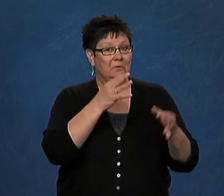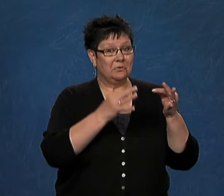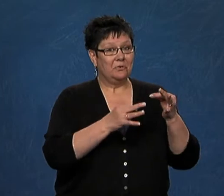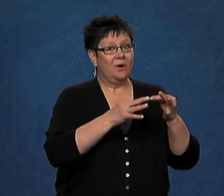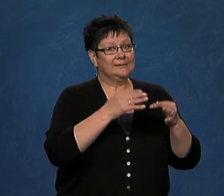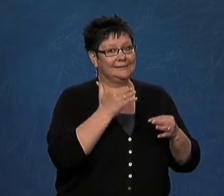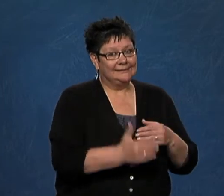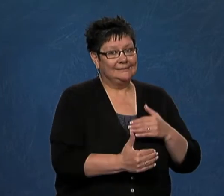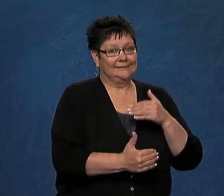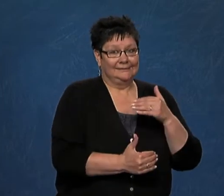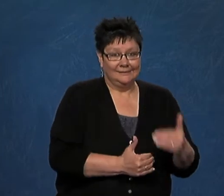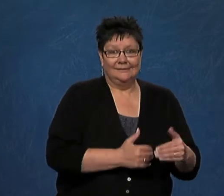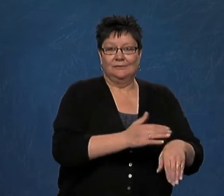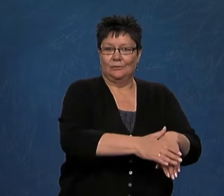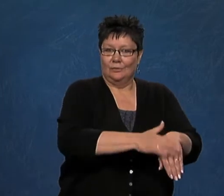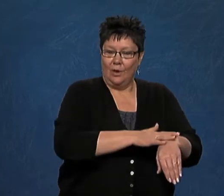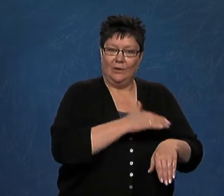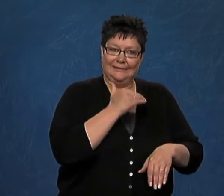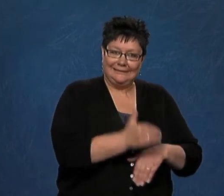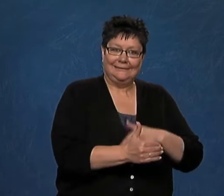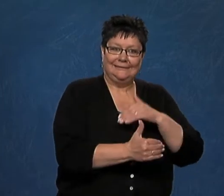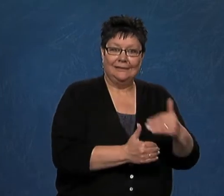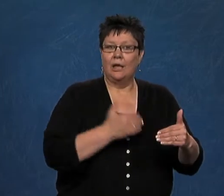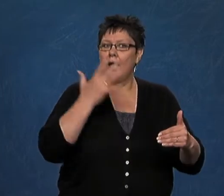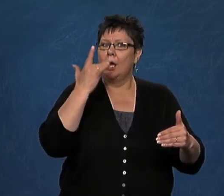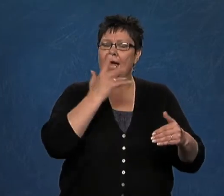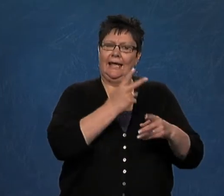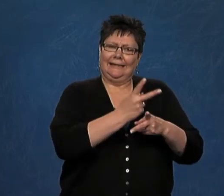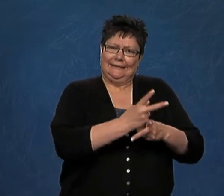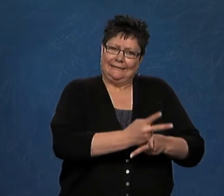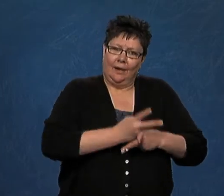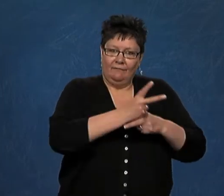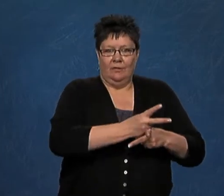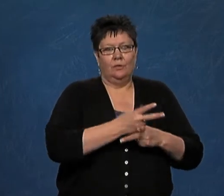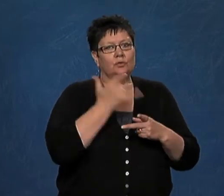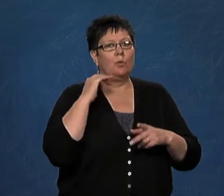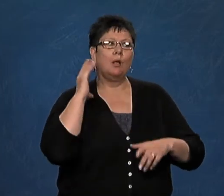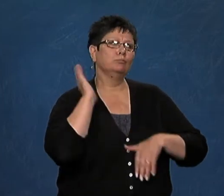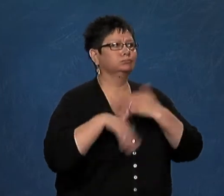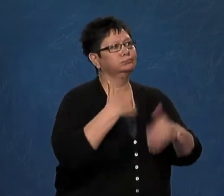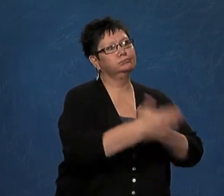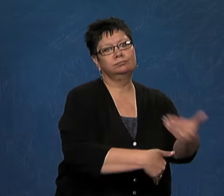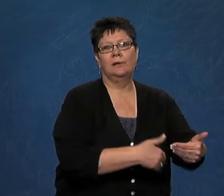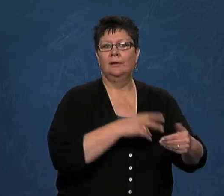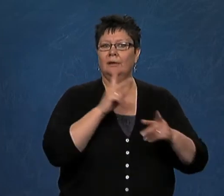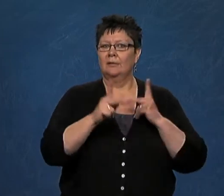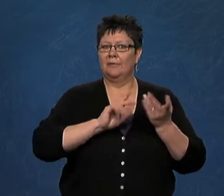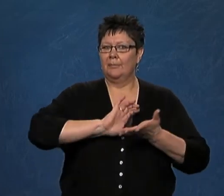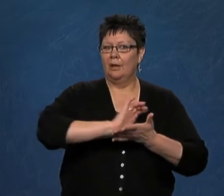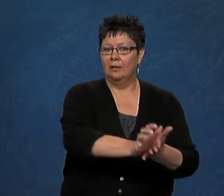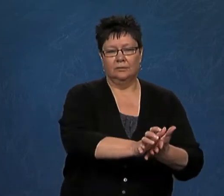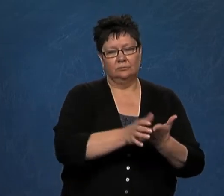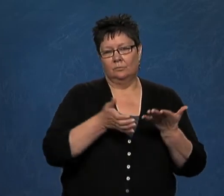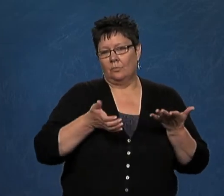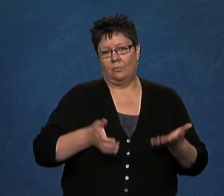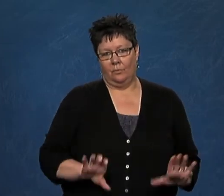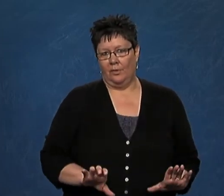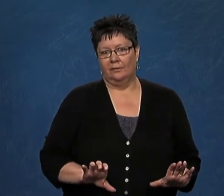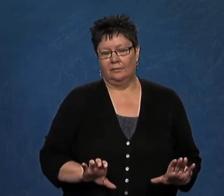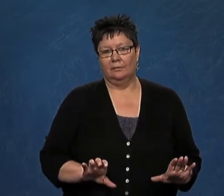about the history as I did. Again, it's taking slow strides because we want to be careful that